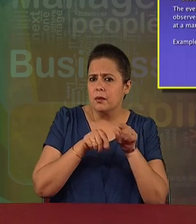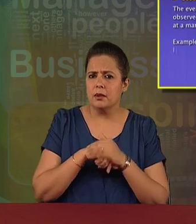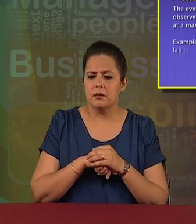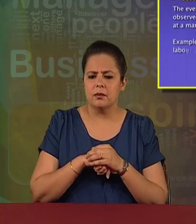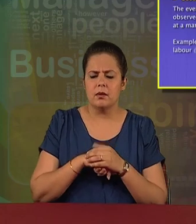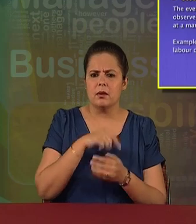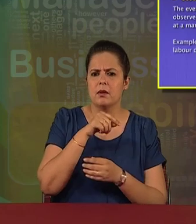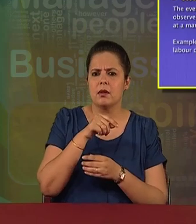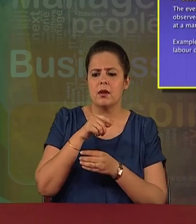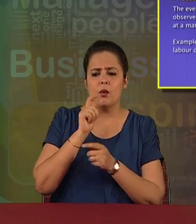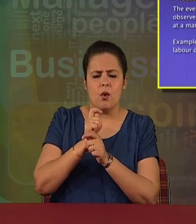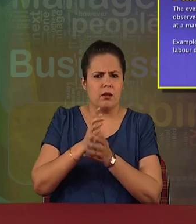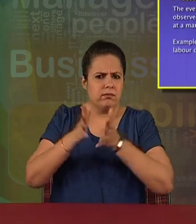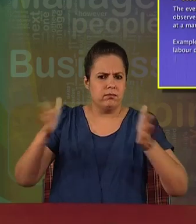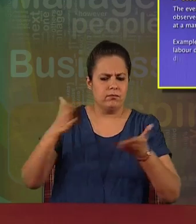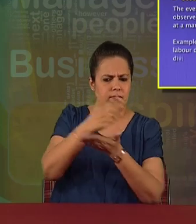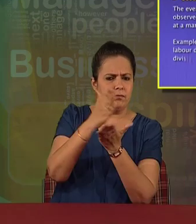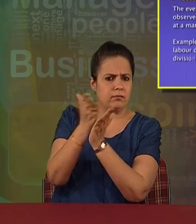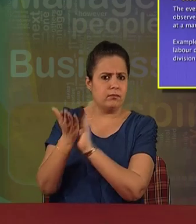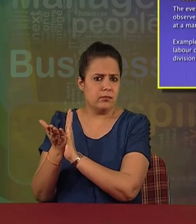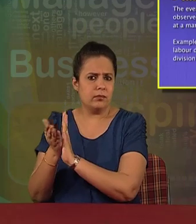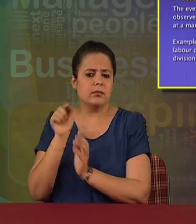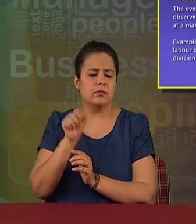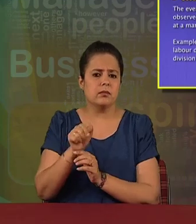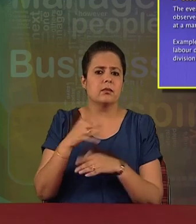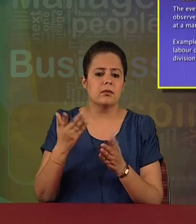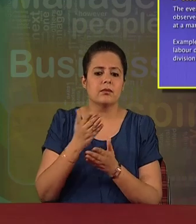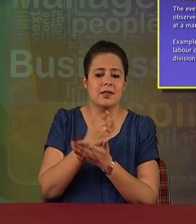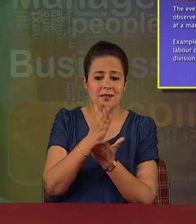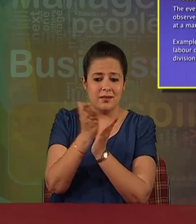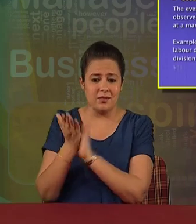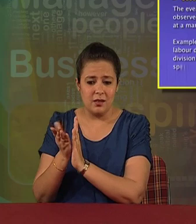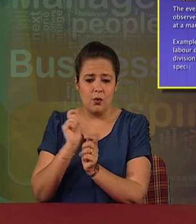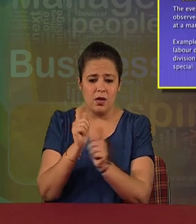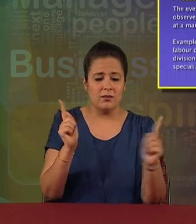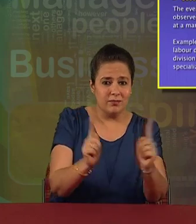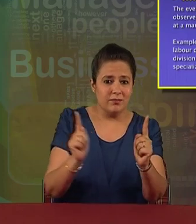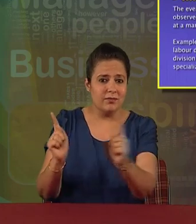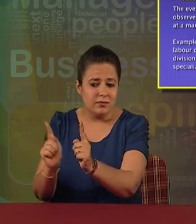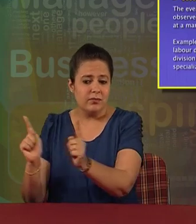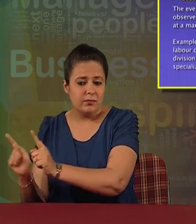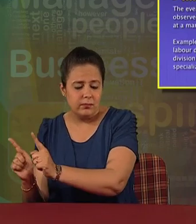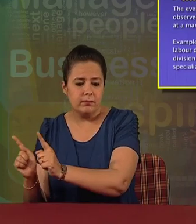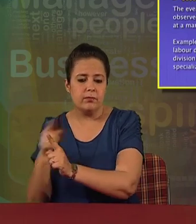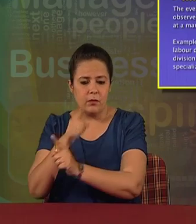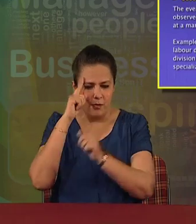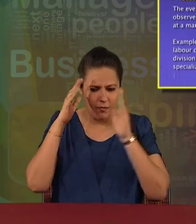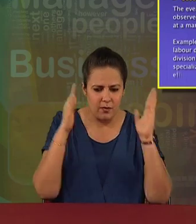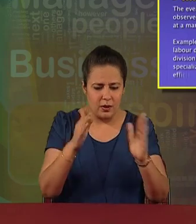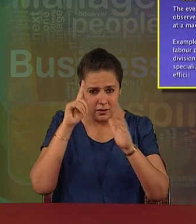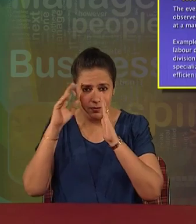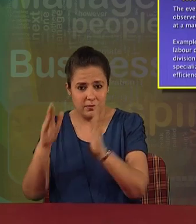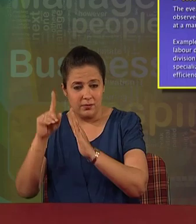principle of division of labor divides by observing that division of work into smaller jobs leads